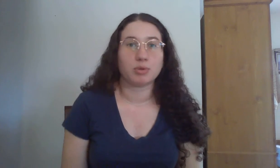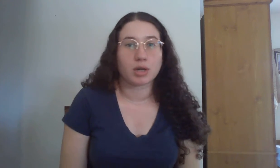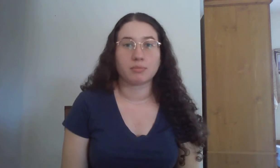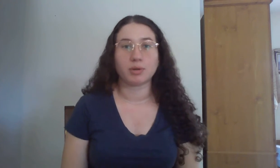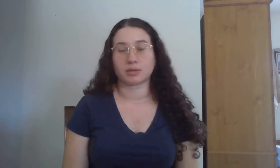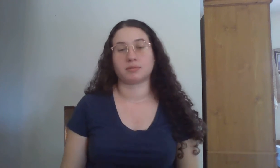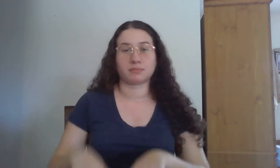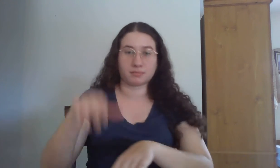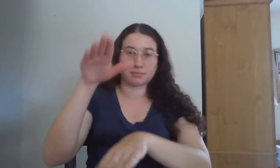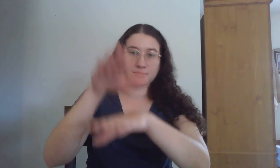book on a book.